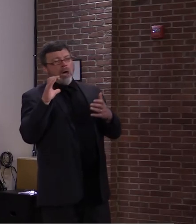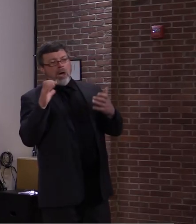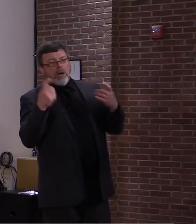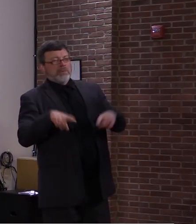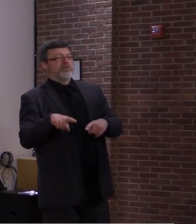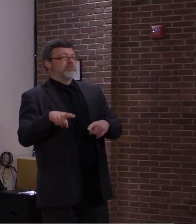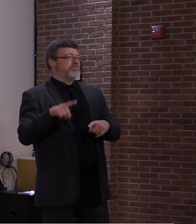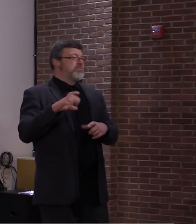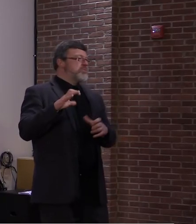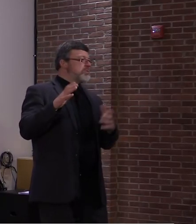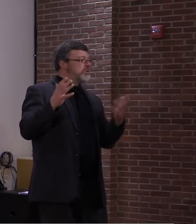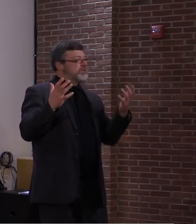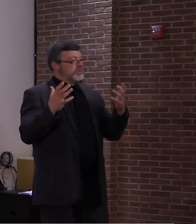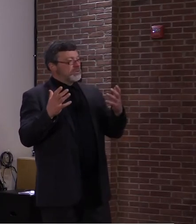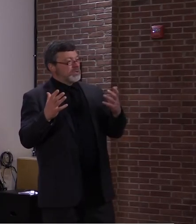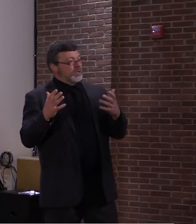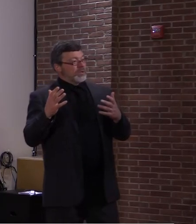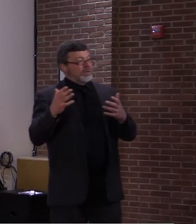Omicron,